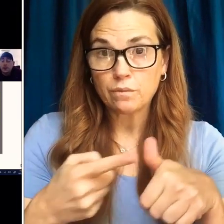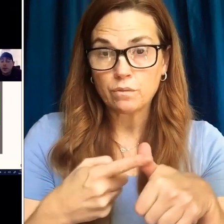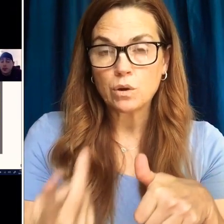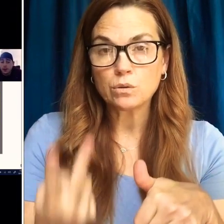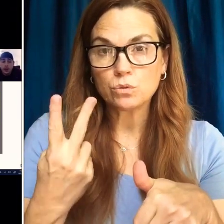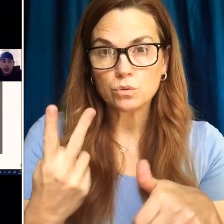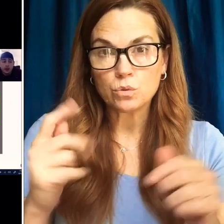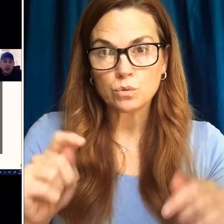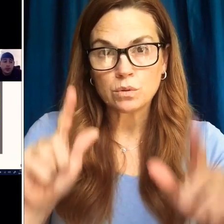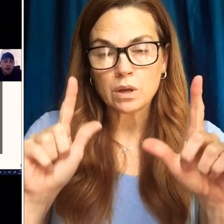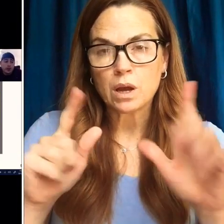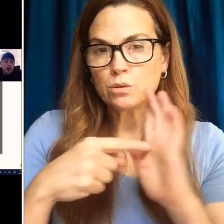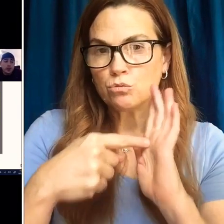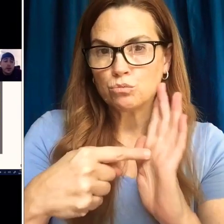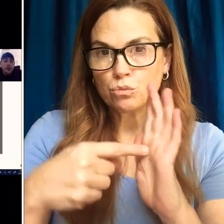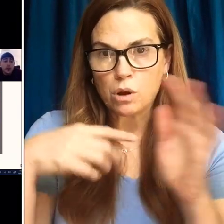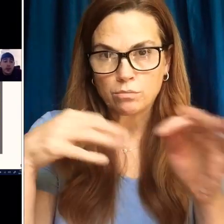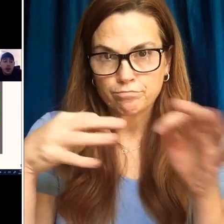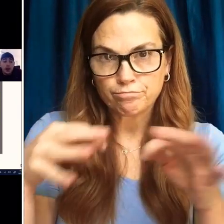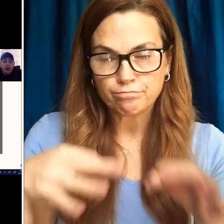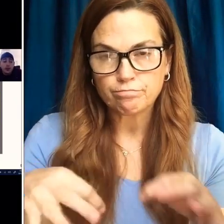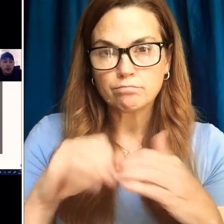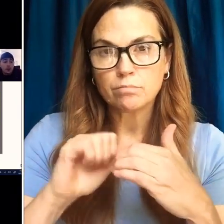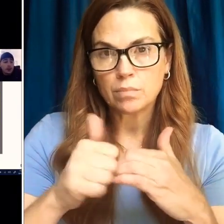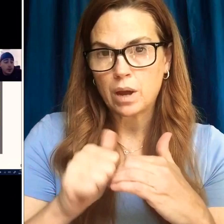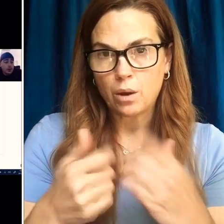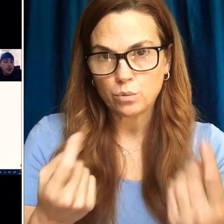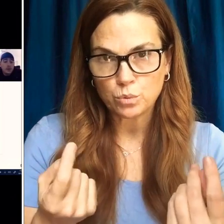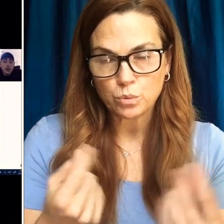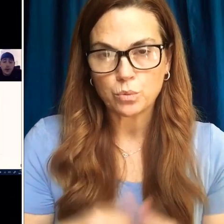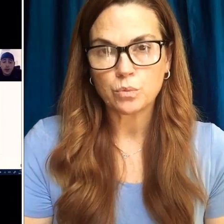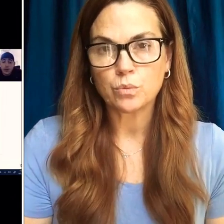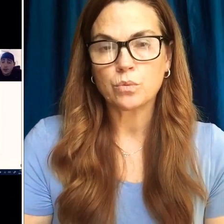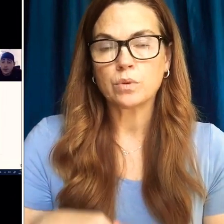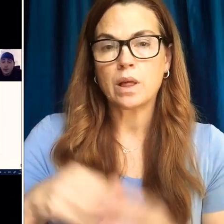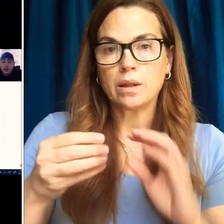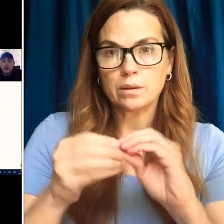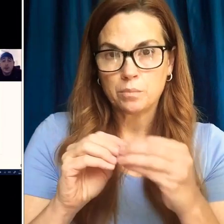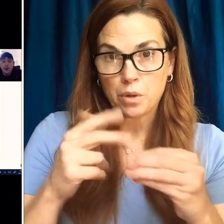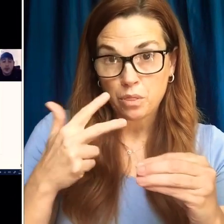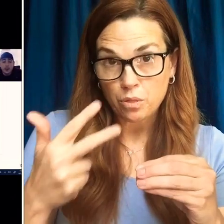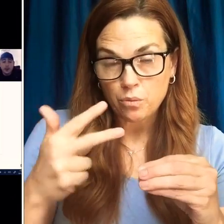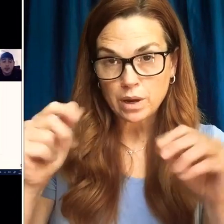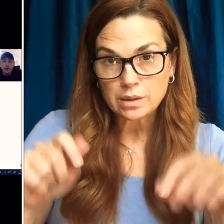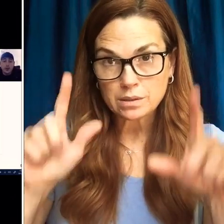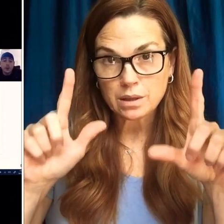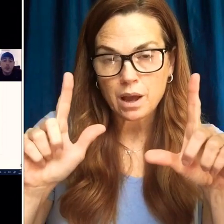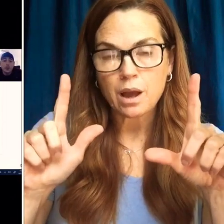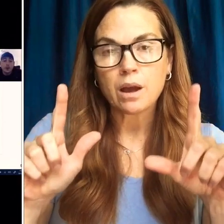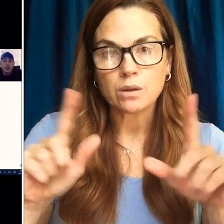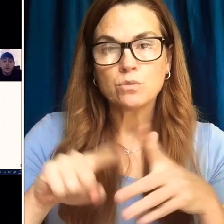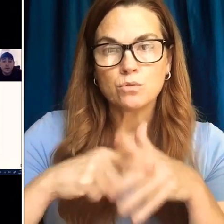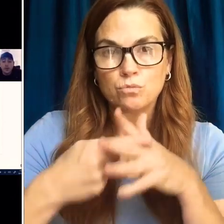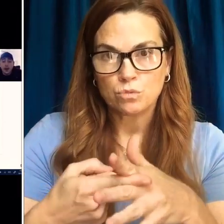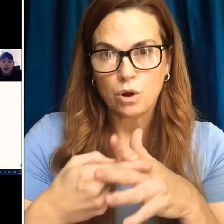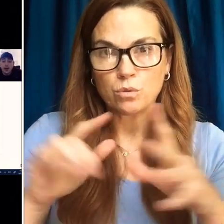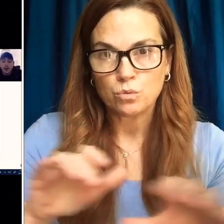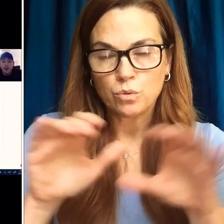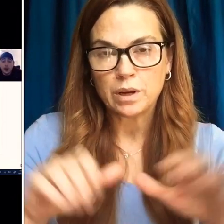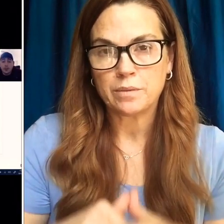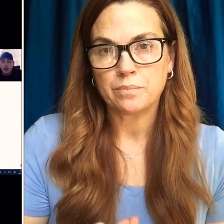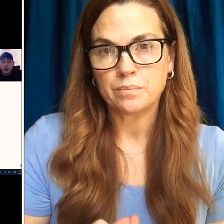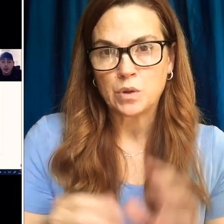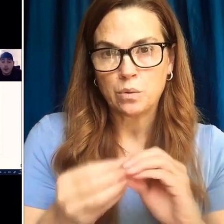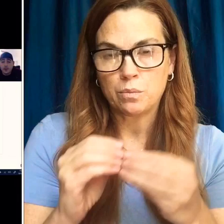just instructions on how to do this activity, and you will go to the third slide and you'll actually start doing the activity. So number one, it says drag